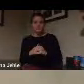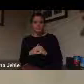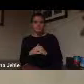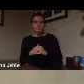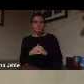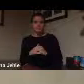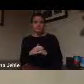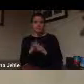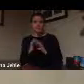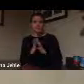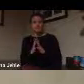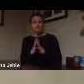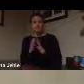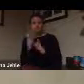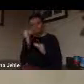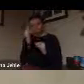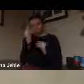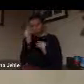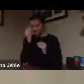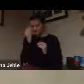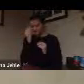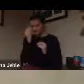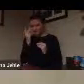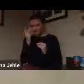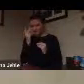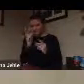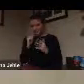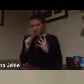Let's see. I think we talked about a lot of these things.